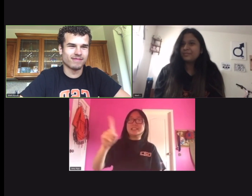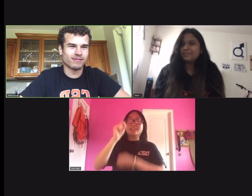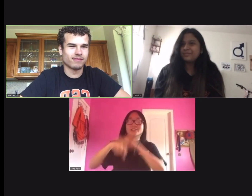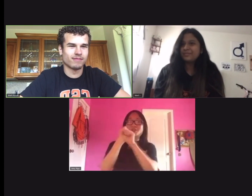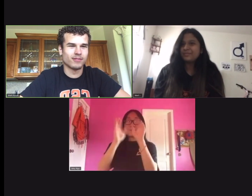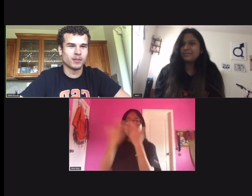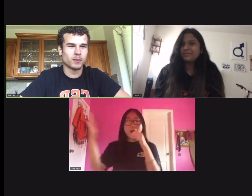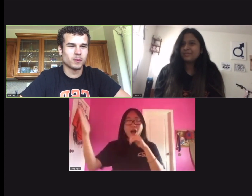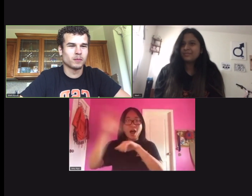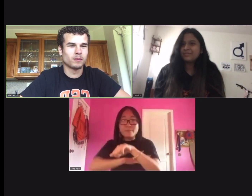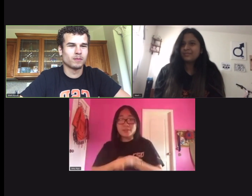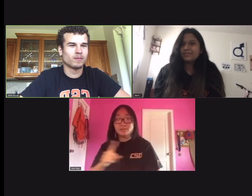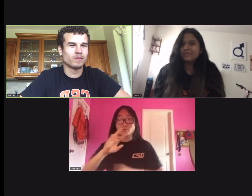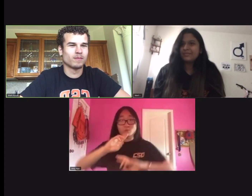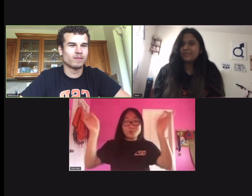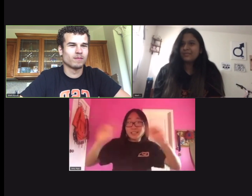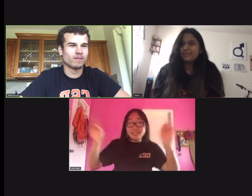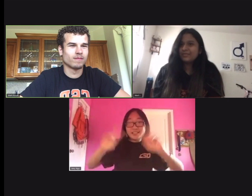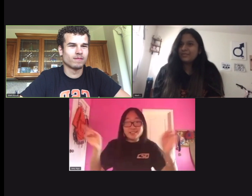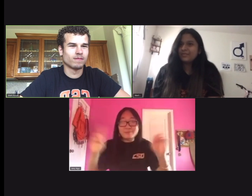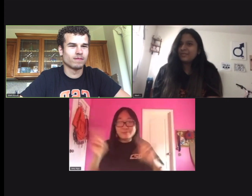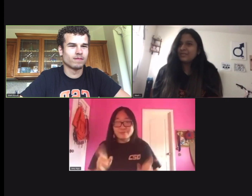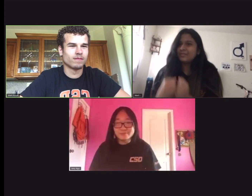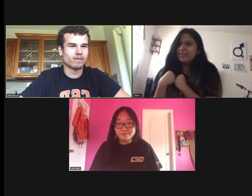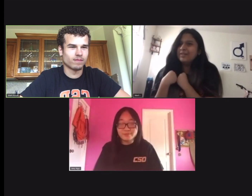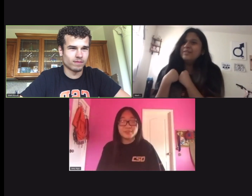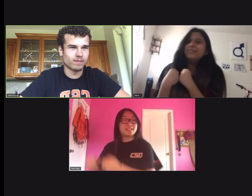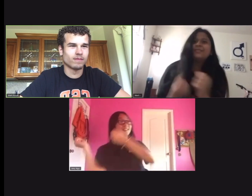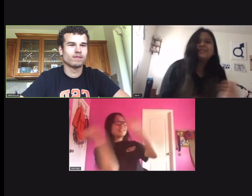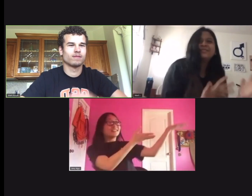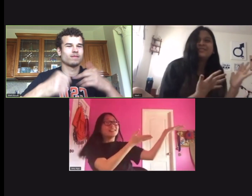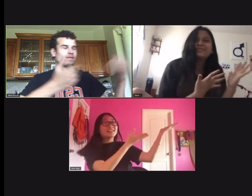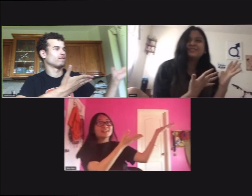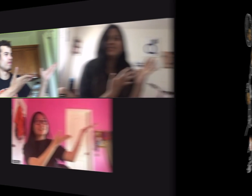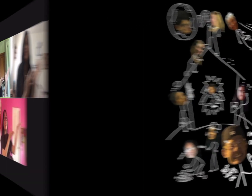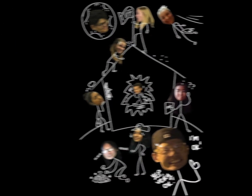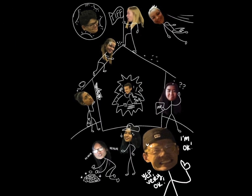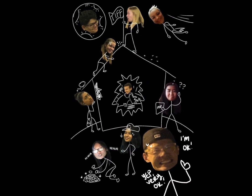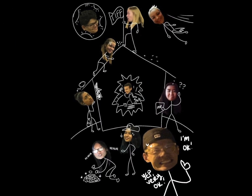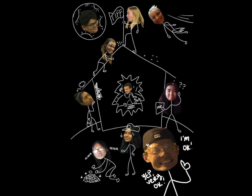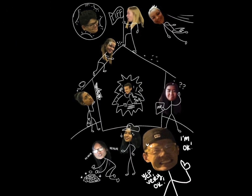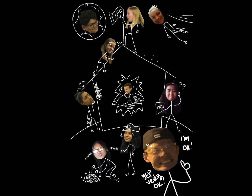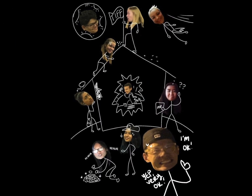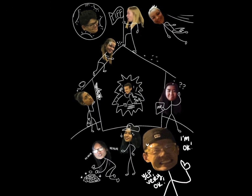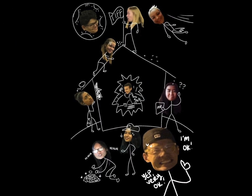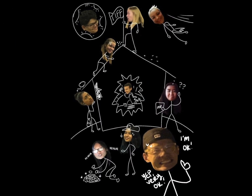the actual yearbook cover. Are you ready? Here it is.